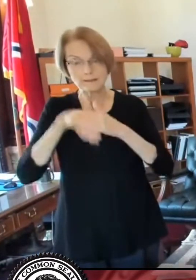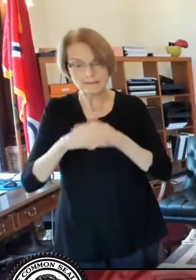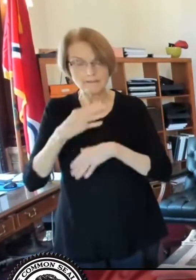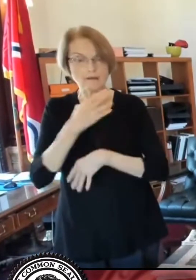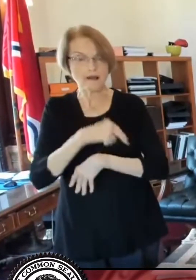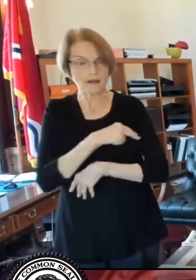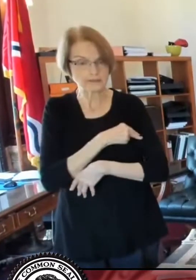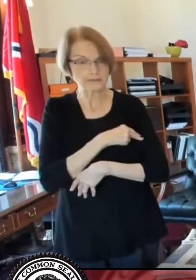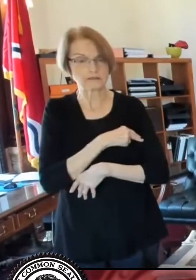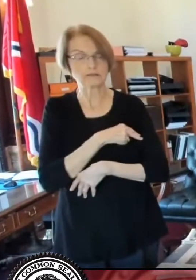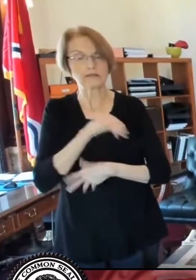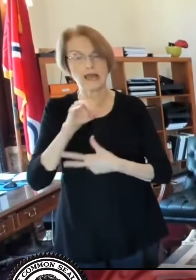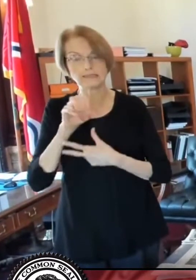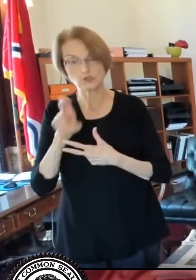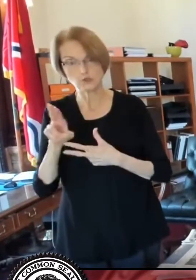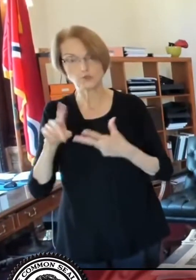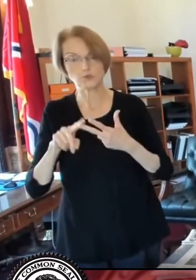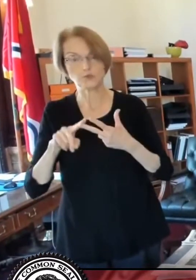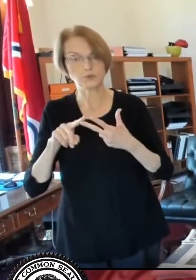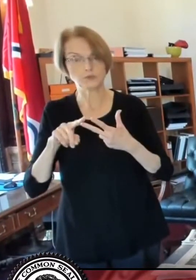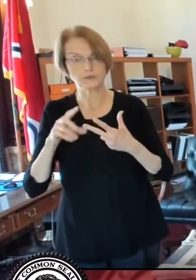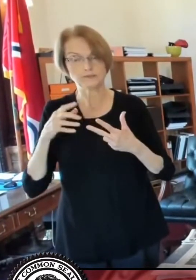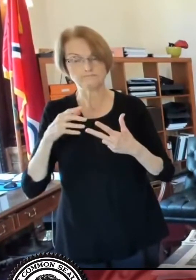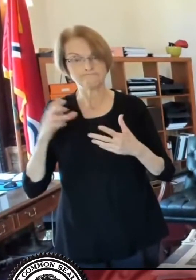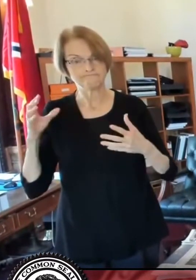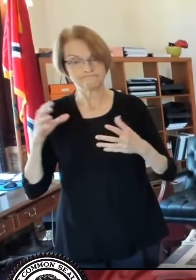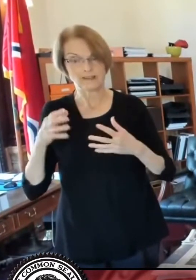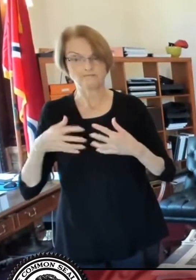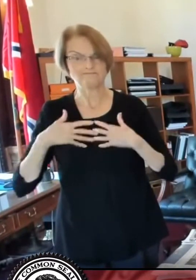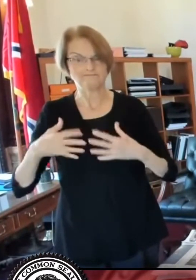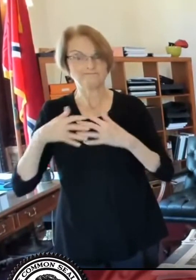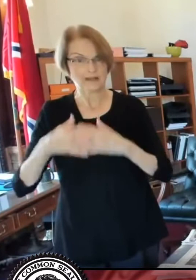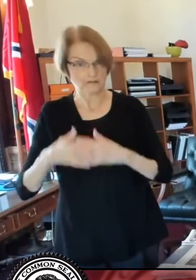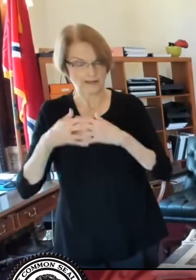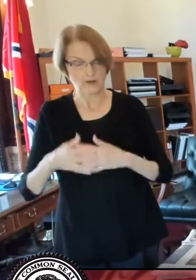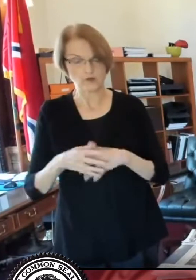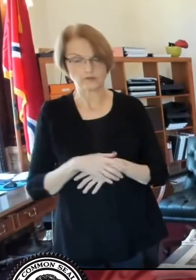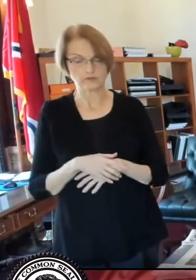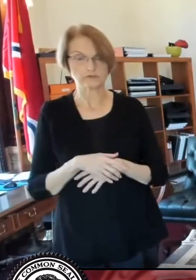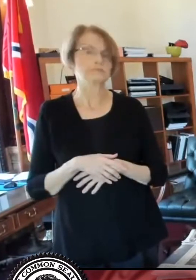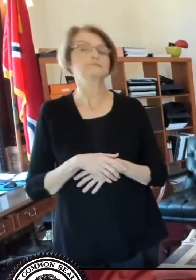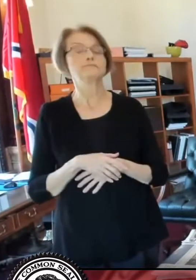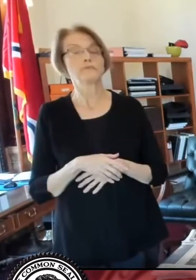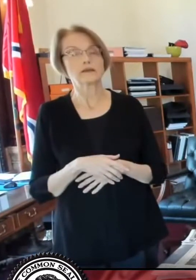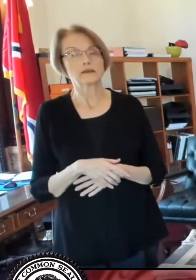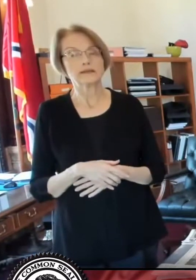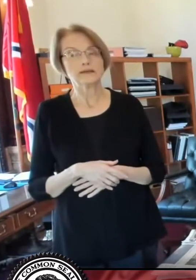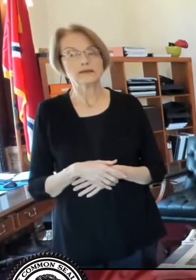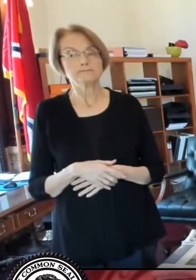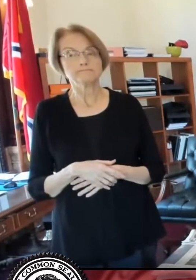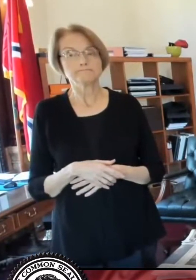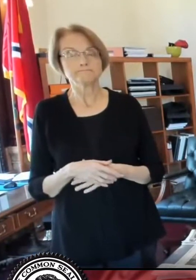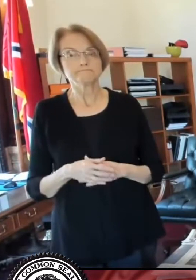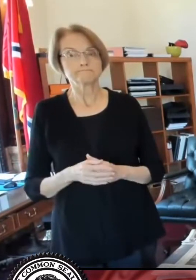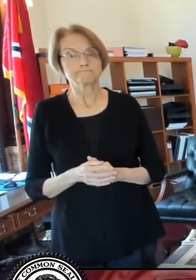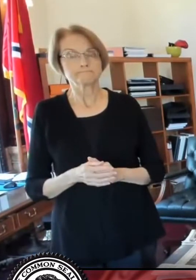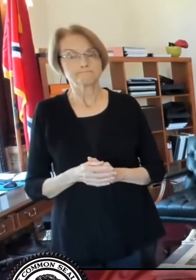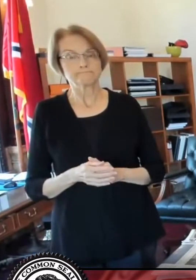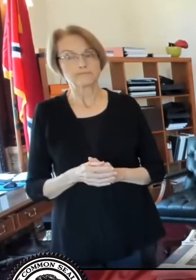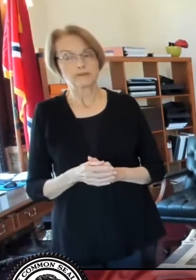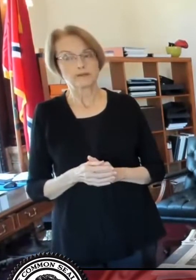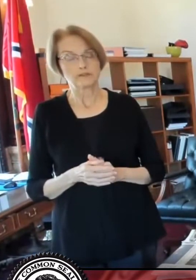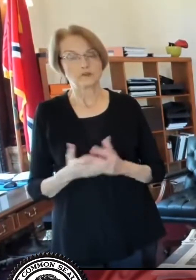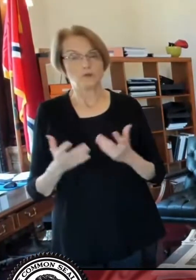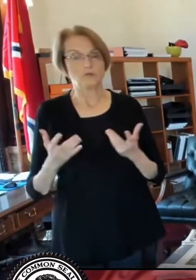ICU, and on ventilators. We watch that closely. We have not seen a